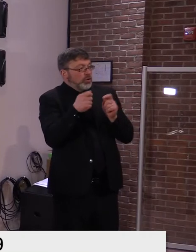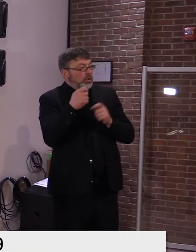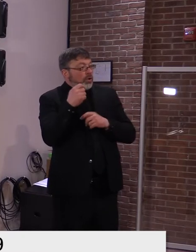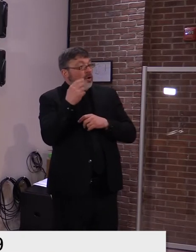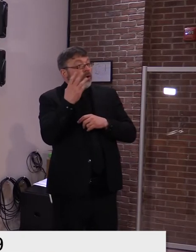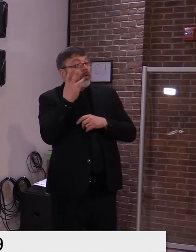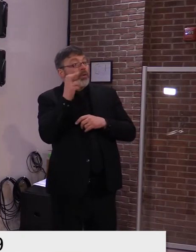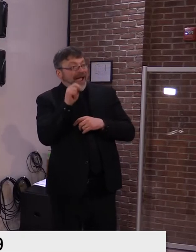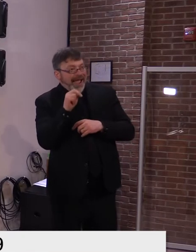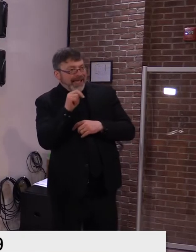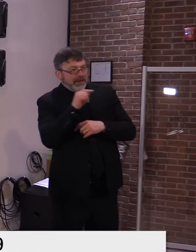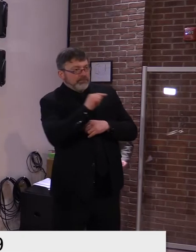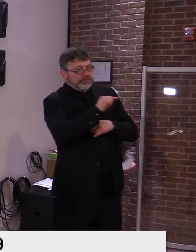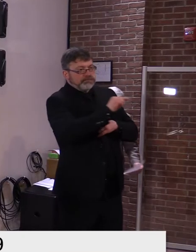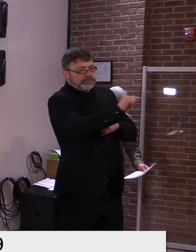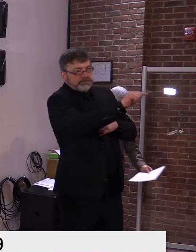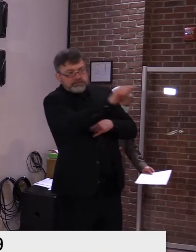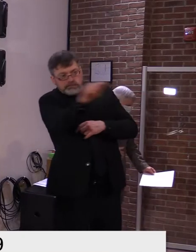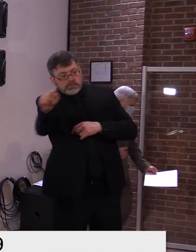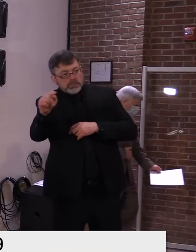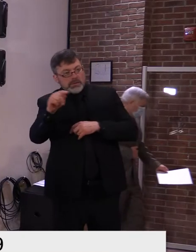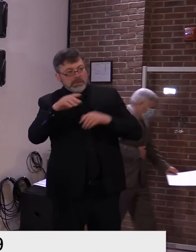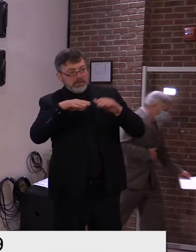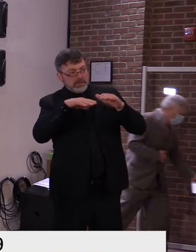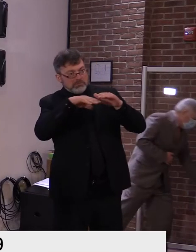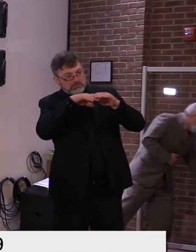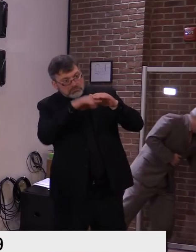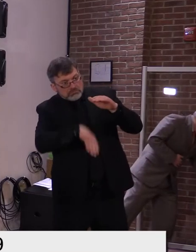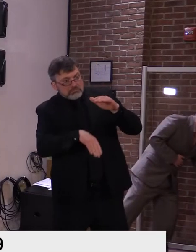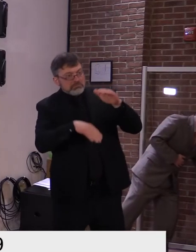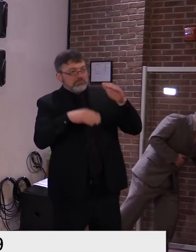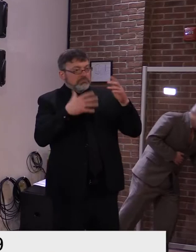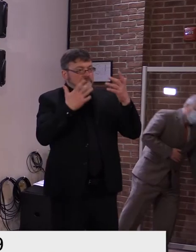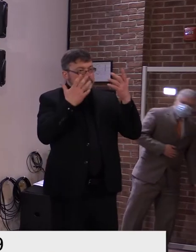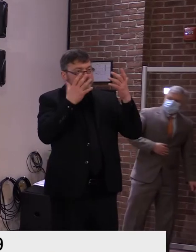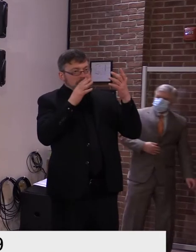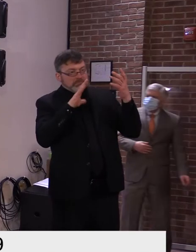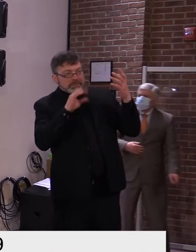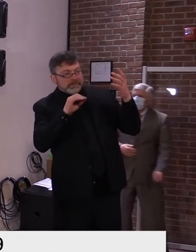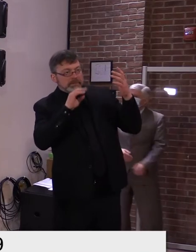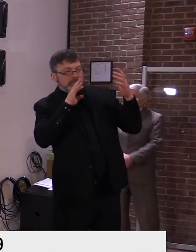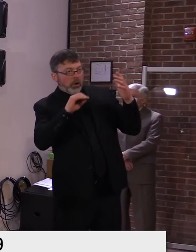that is the expectation. And Dr. Levine, if I missed anything, feel free to jump in.